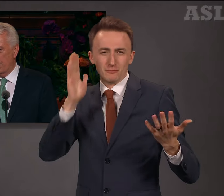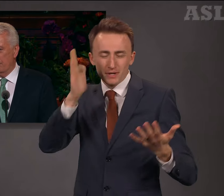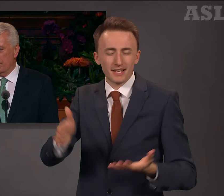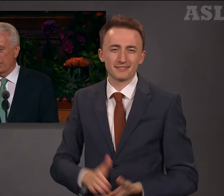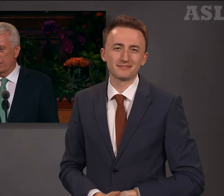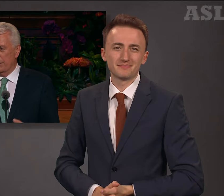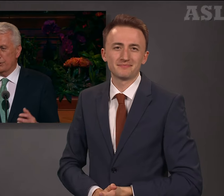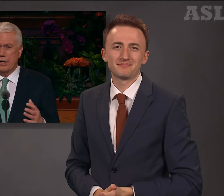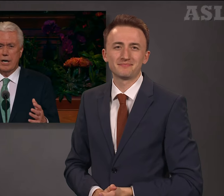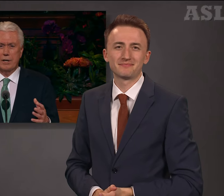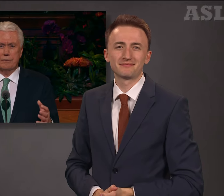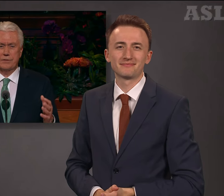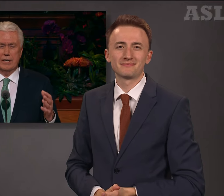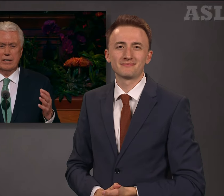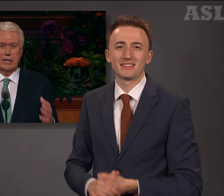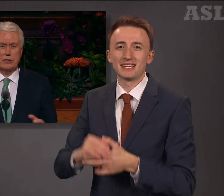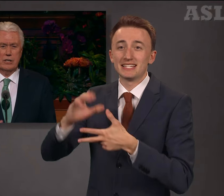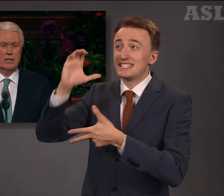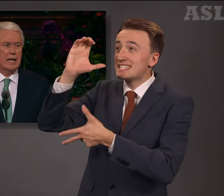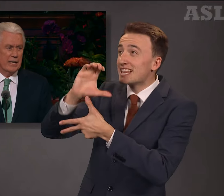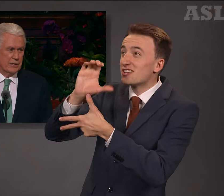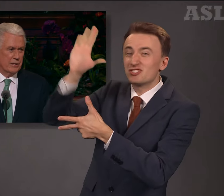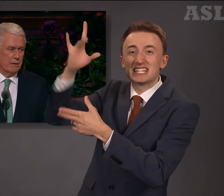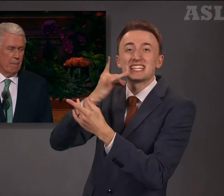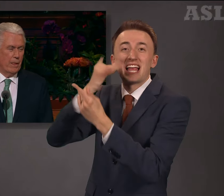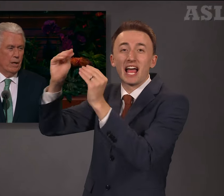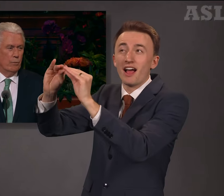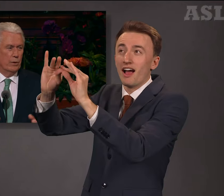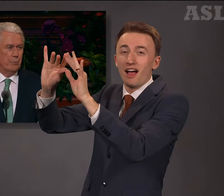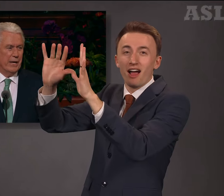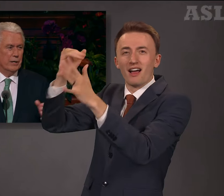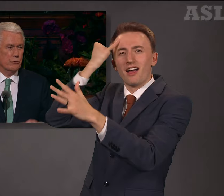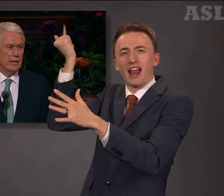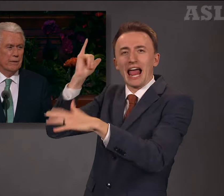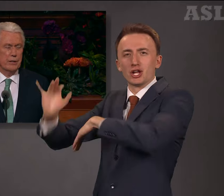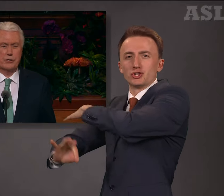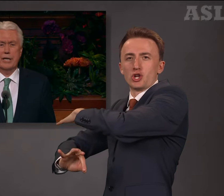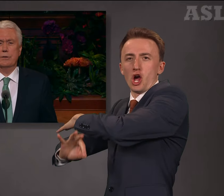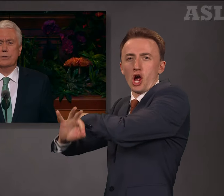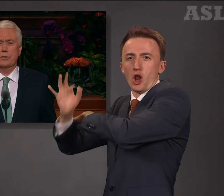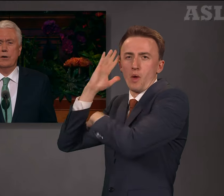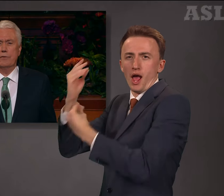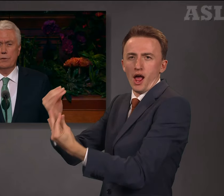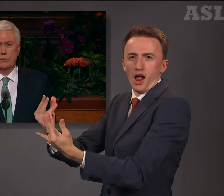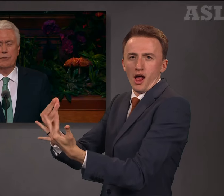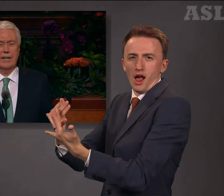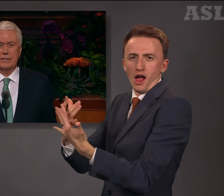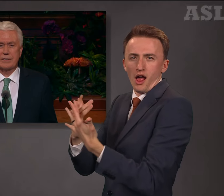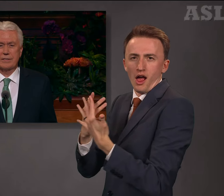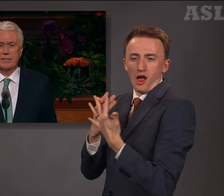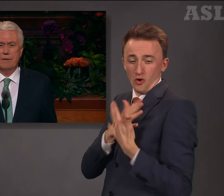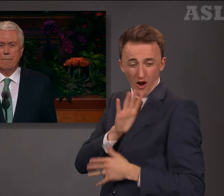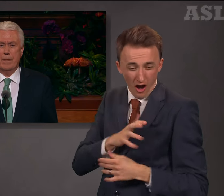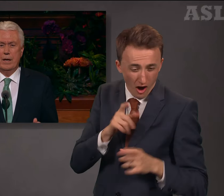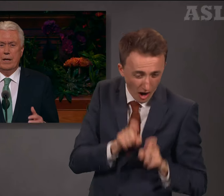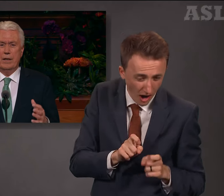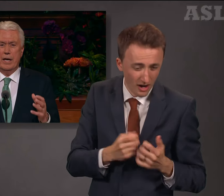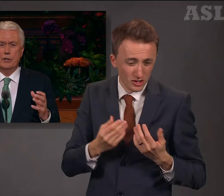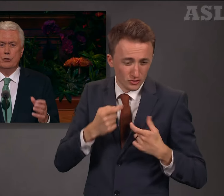The dawn of celestial light will penetrate the shadows of your trials, and you